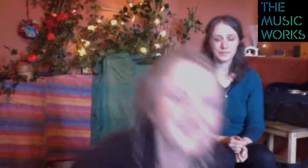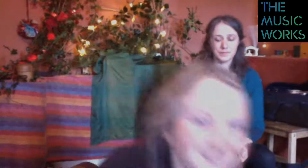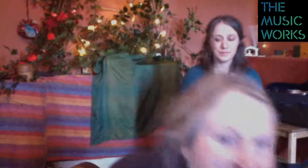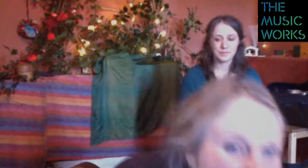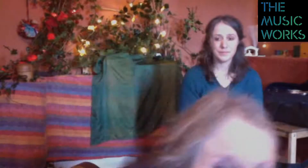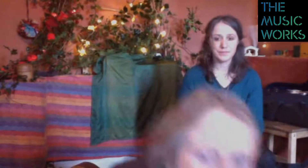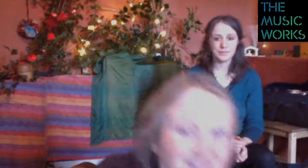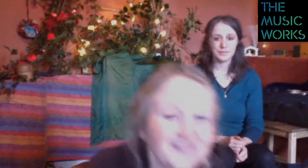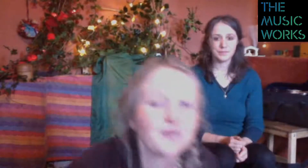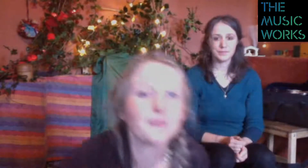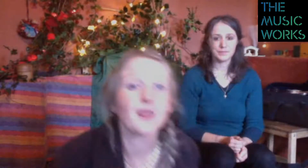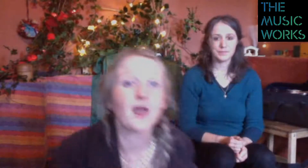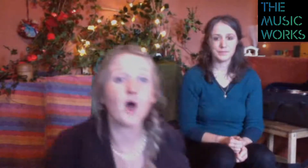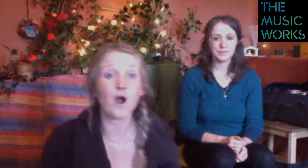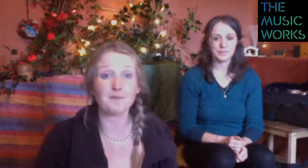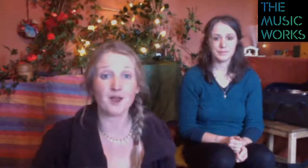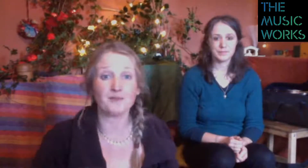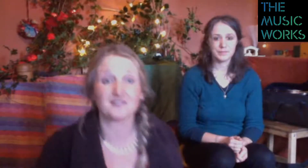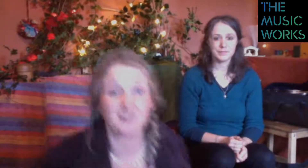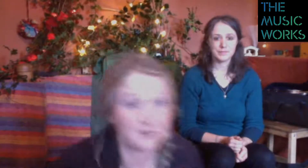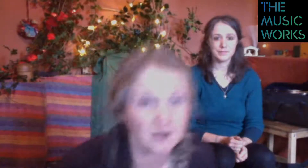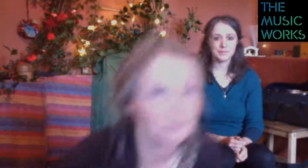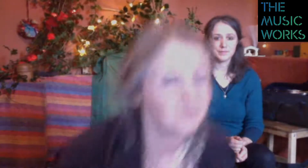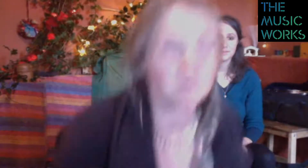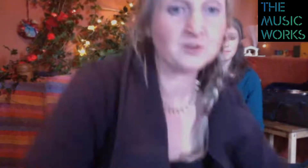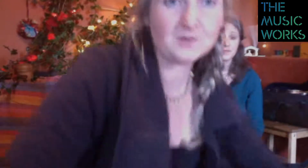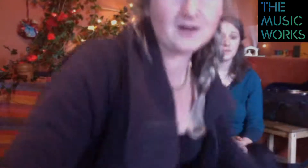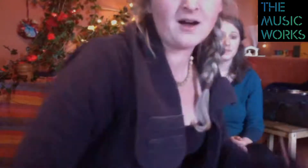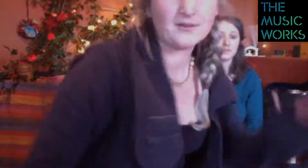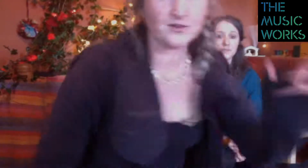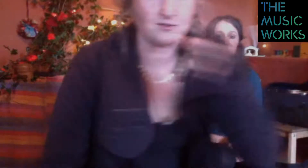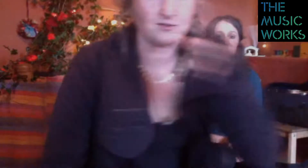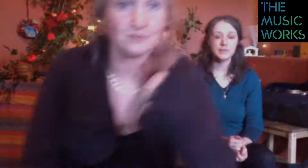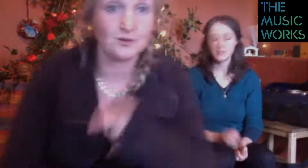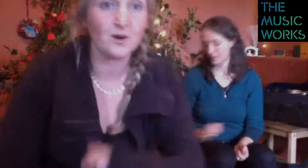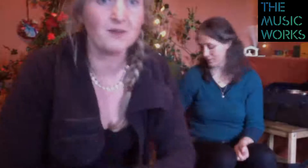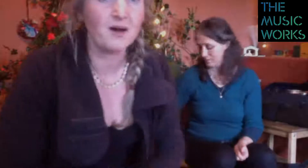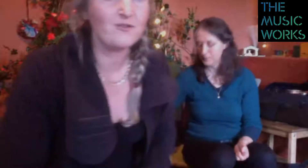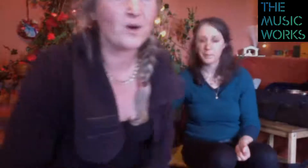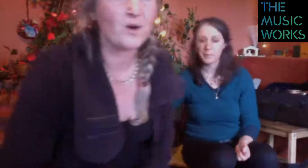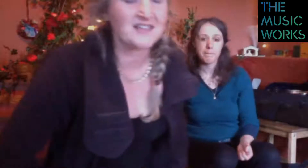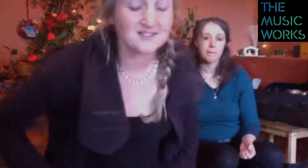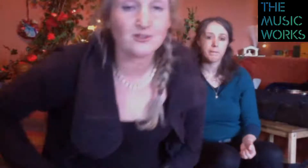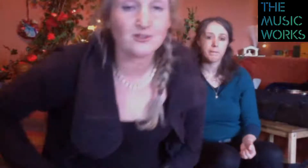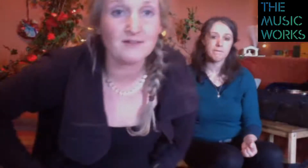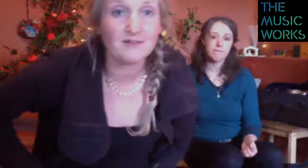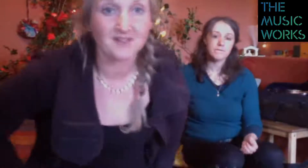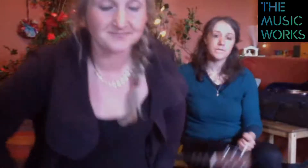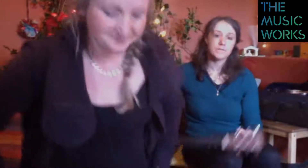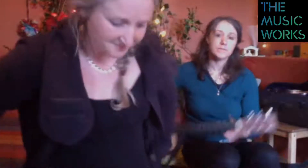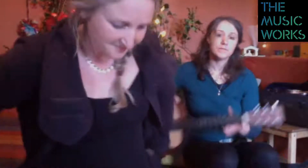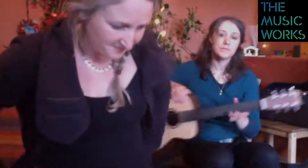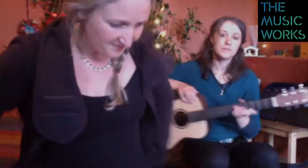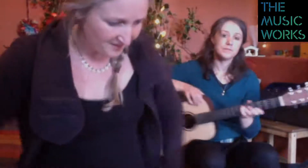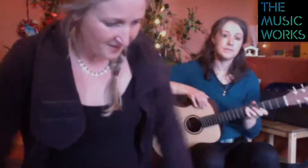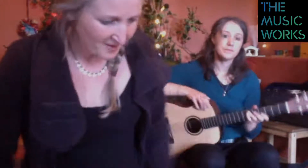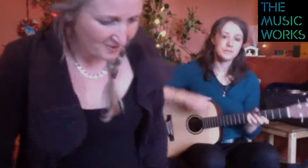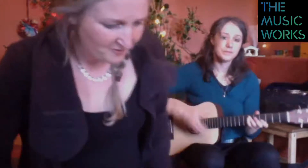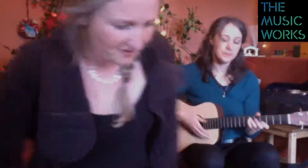which one have we got the video for? I'm hoping, if we don't know, we will do it live, so don't you worry. But otherwise, it's the river. The video